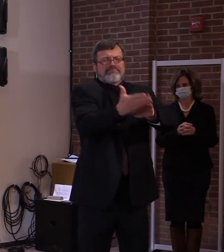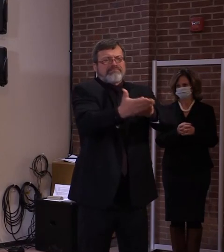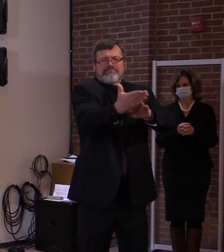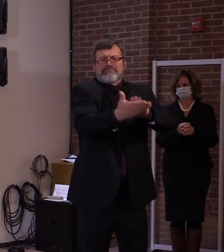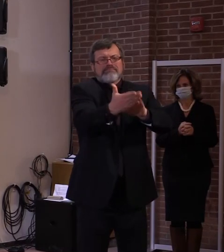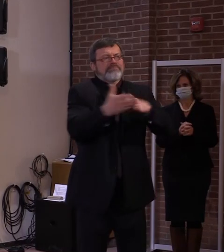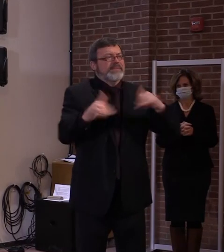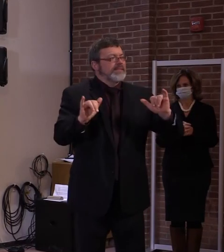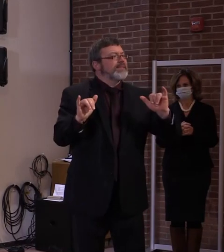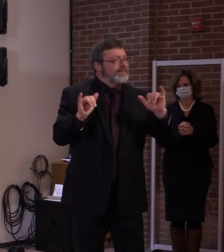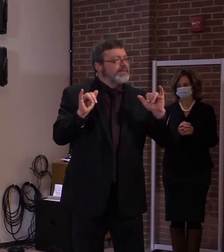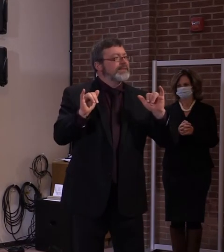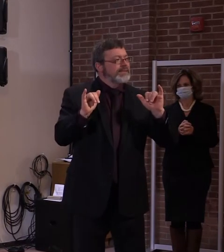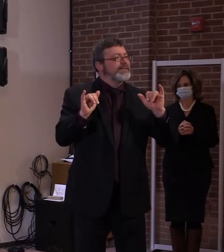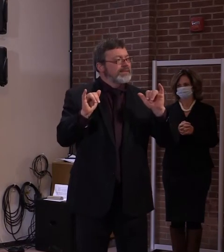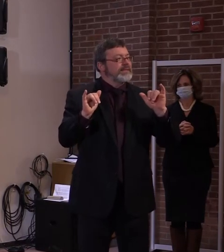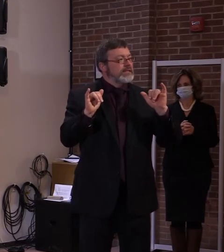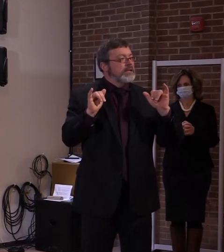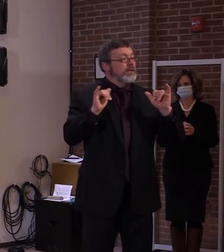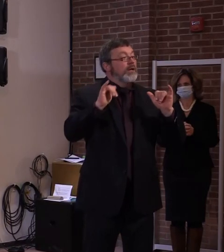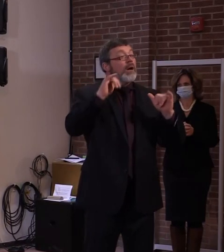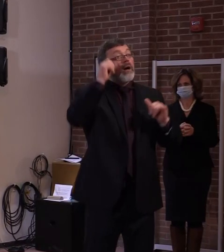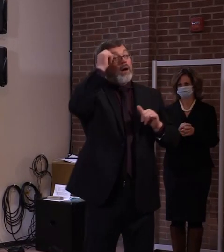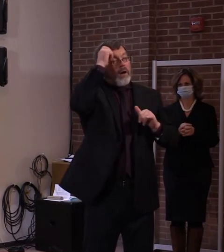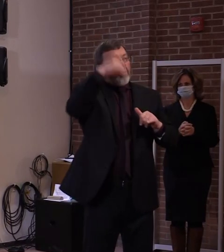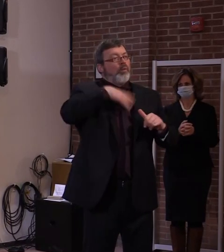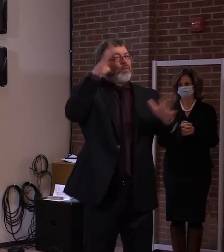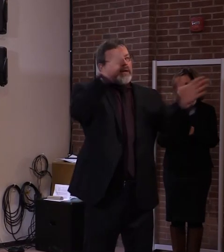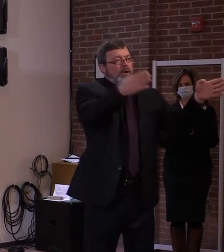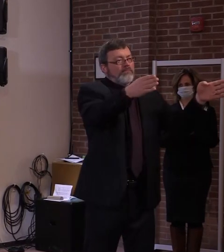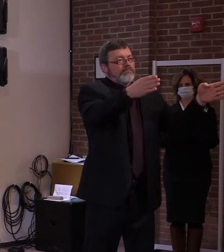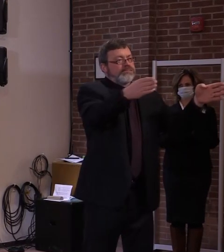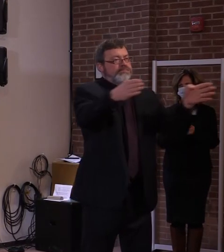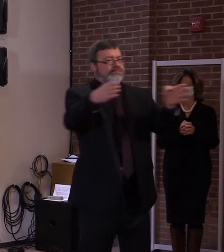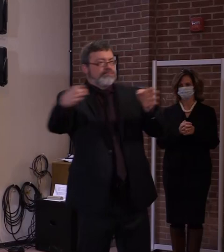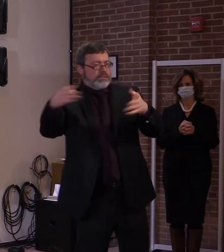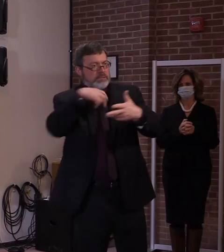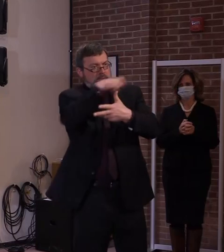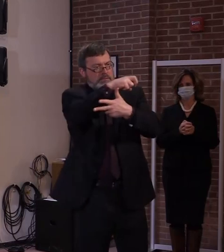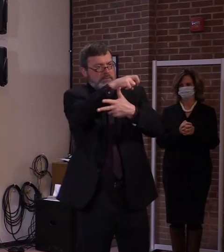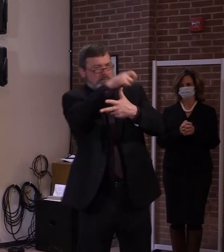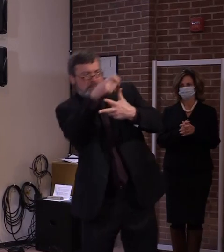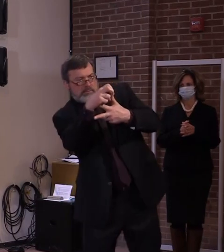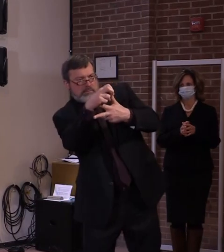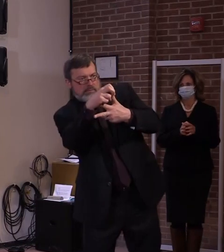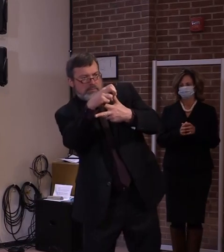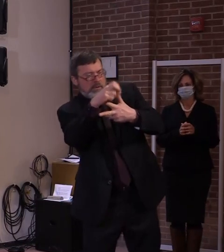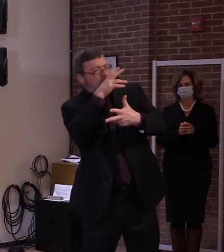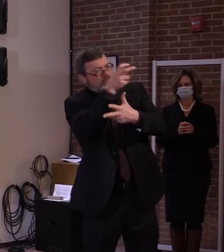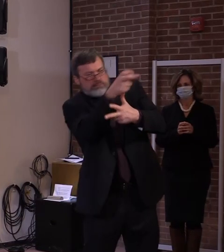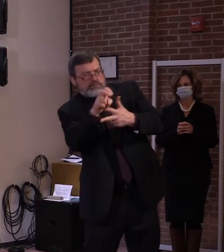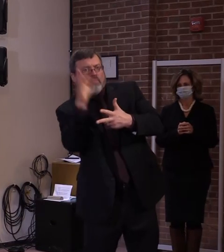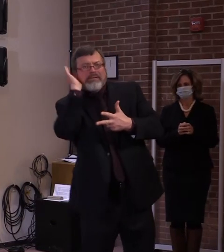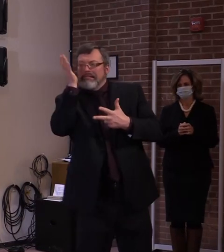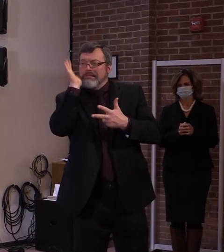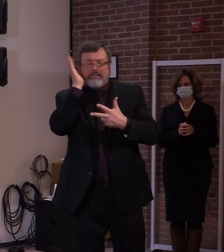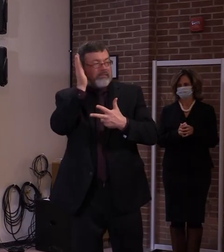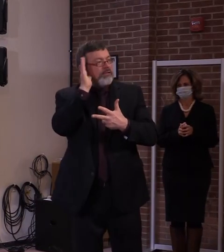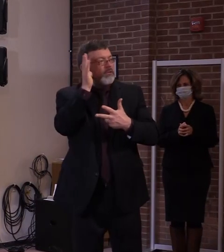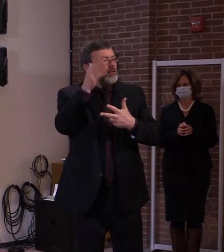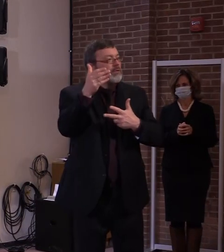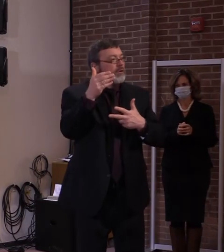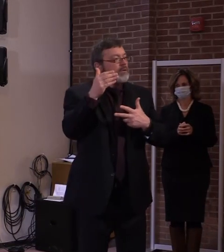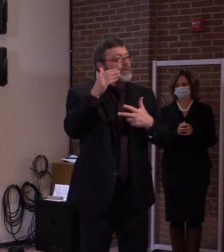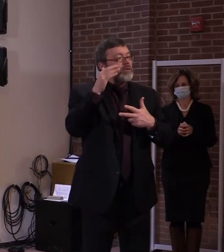from the PCR to more rapid results tests. We see great results in the